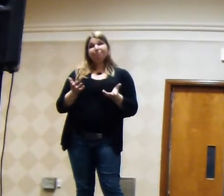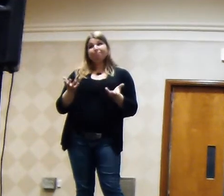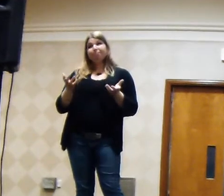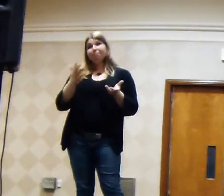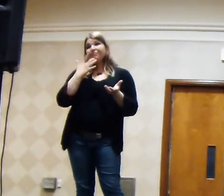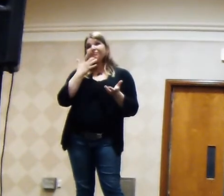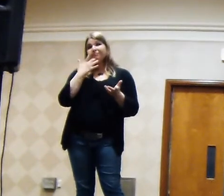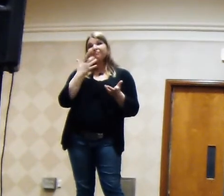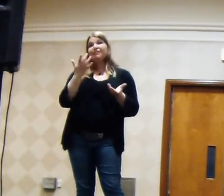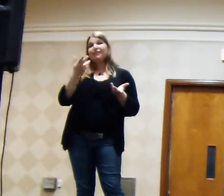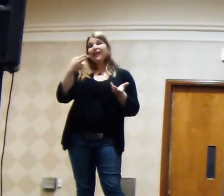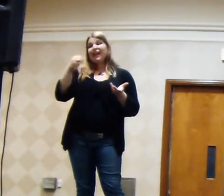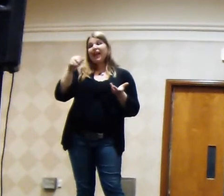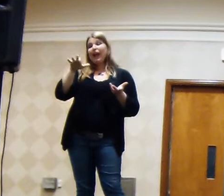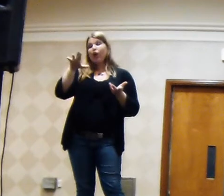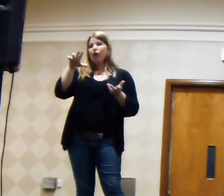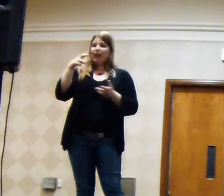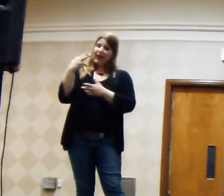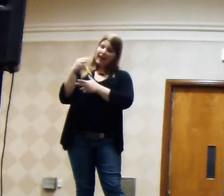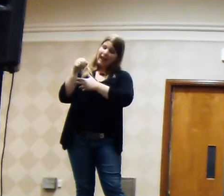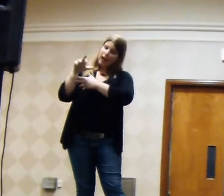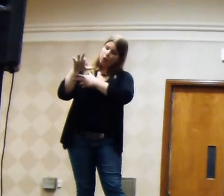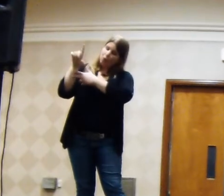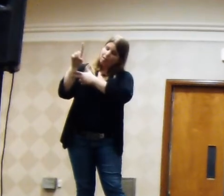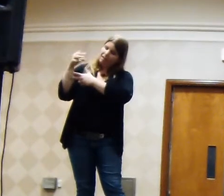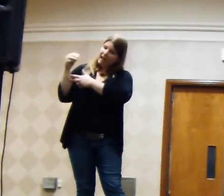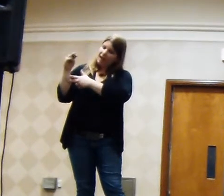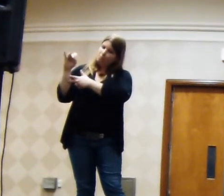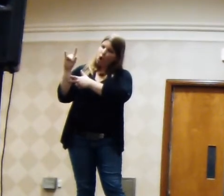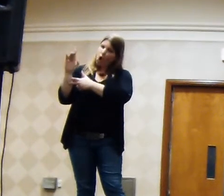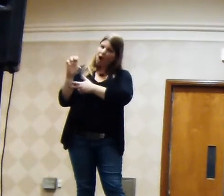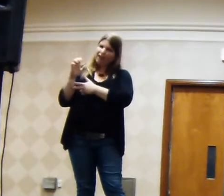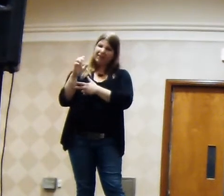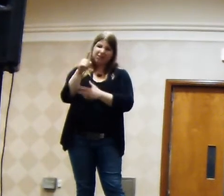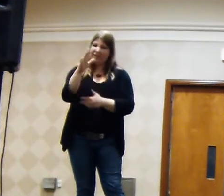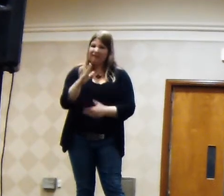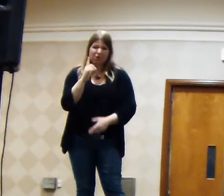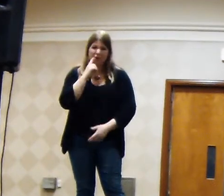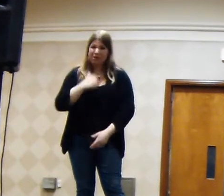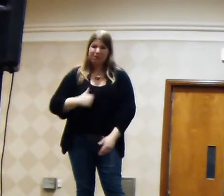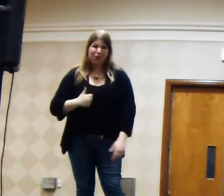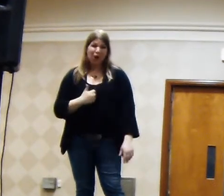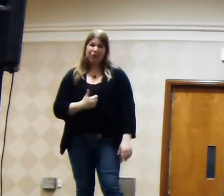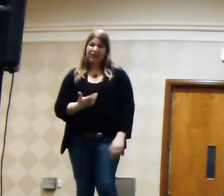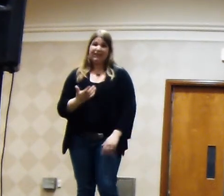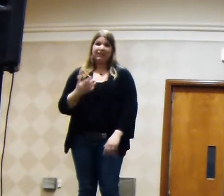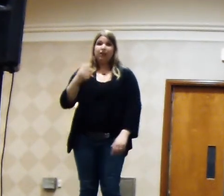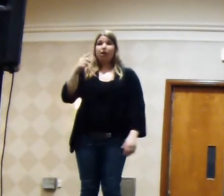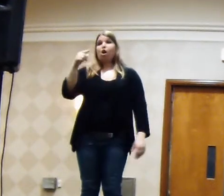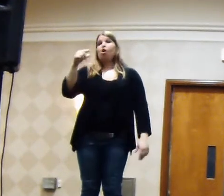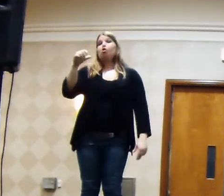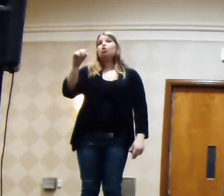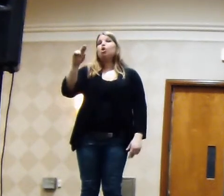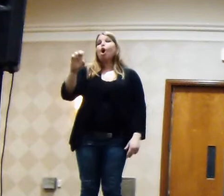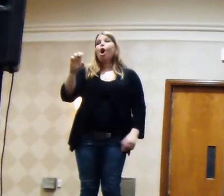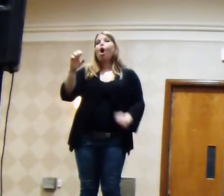That's my favorite movie, but yeah, I'm sorry. That and Gone with the Wind,